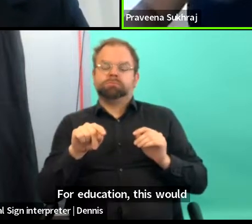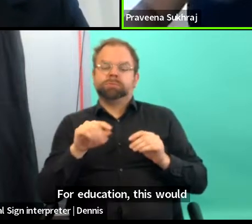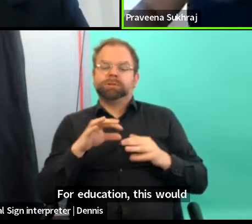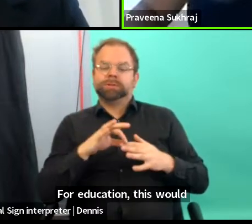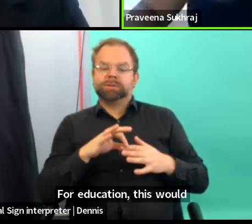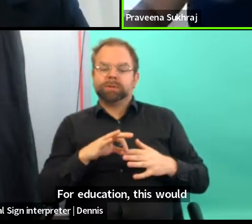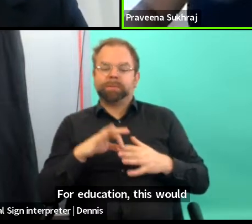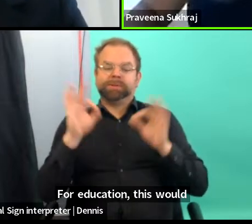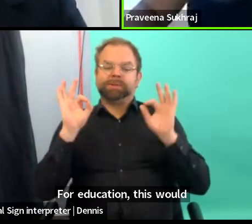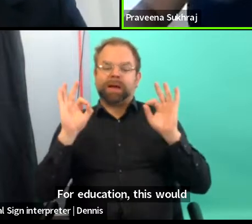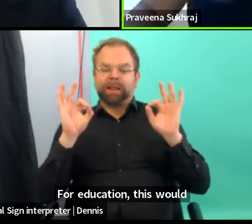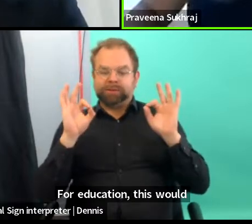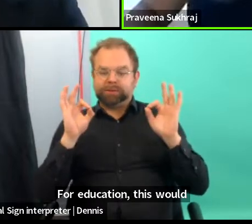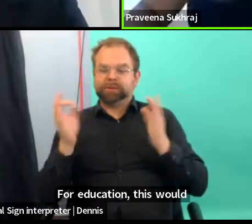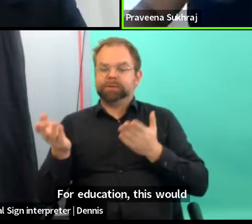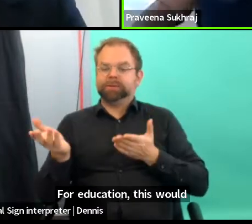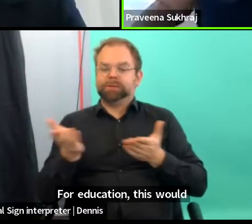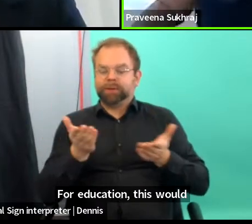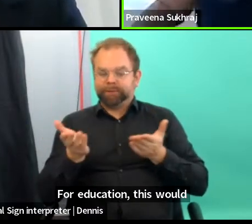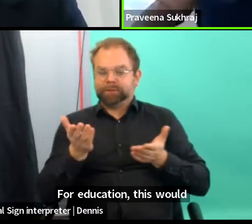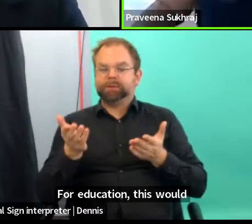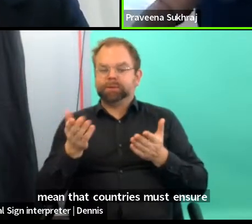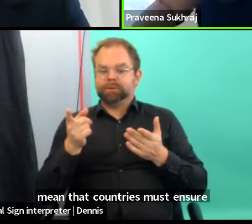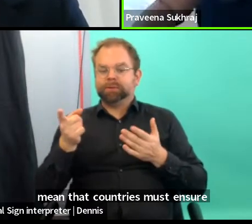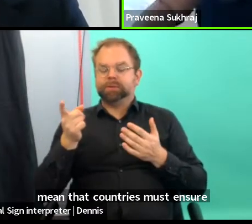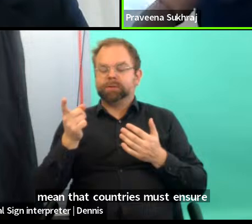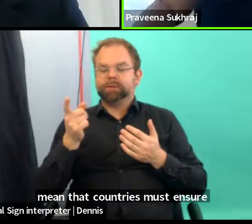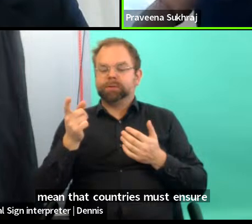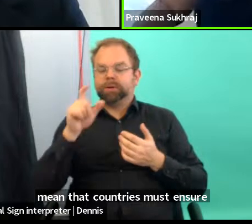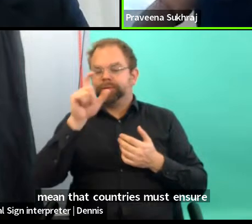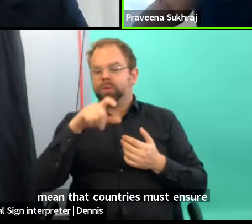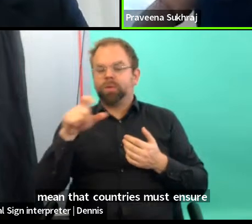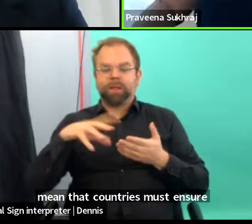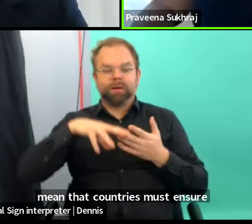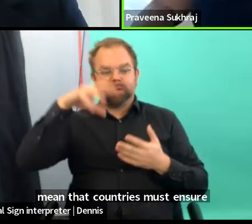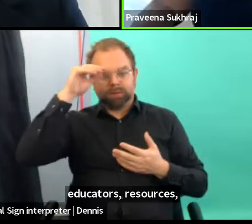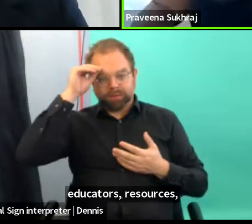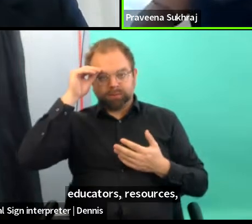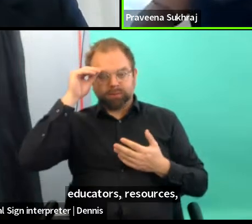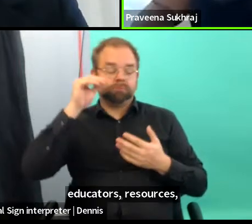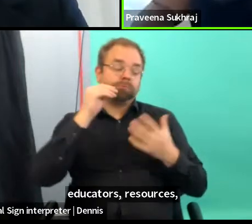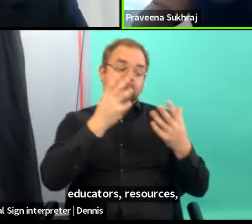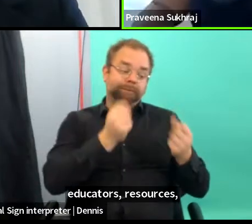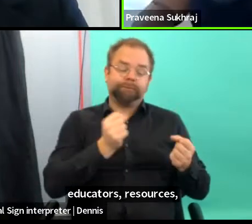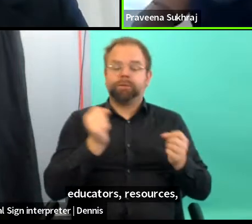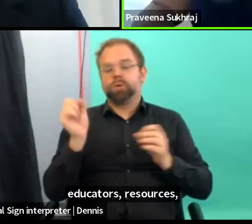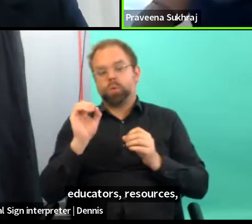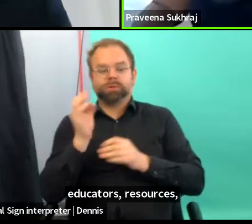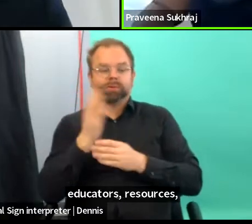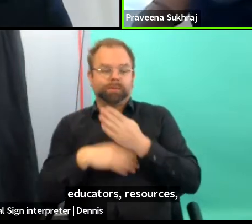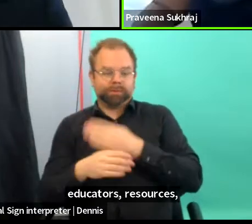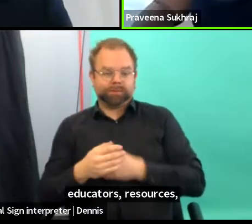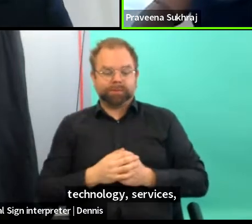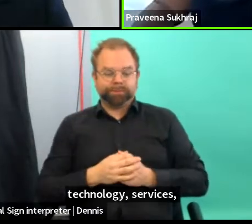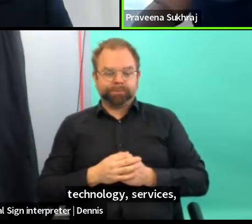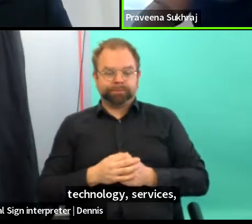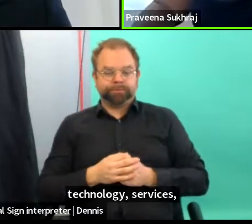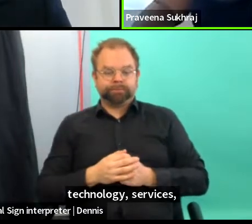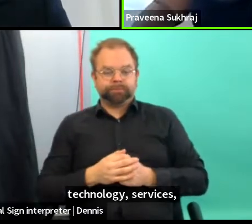schools, educators, resources, technology, services, curriculum, multidisciplinary